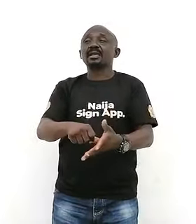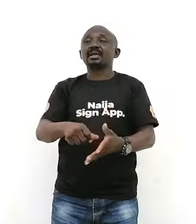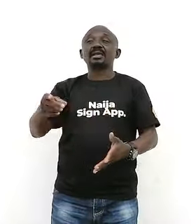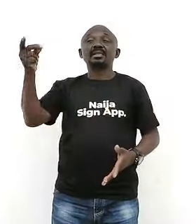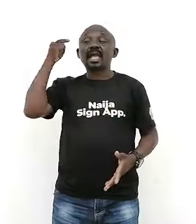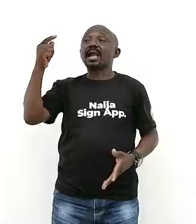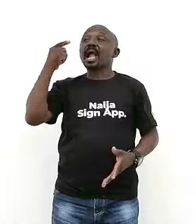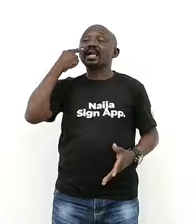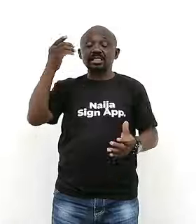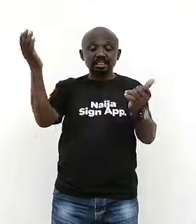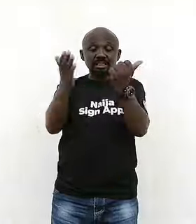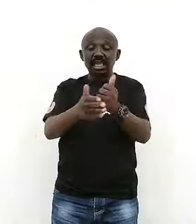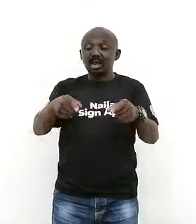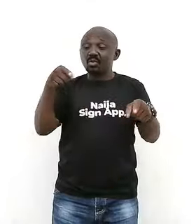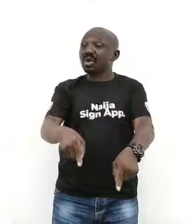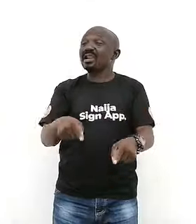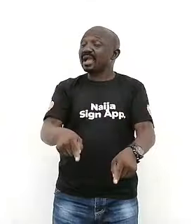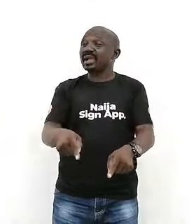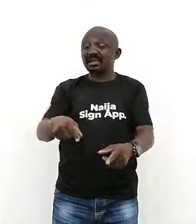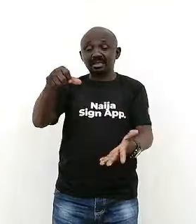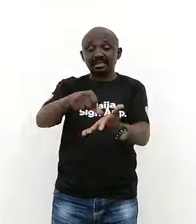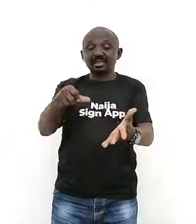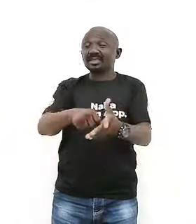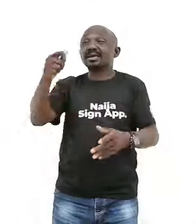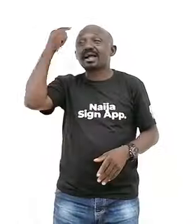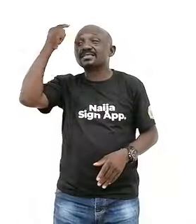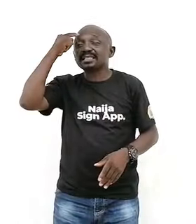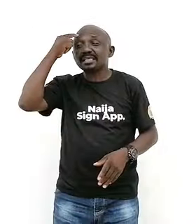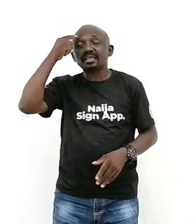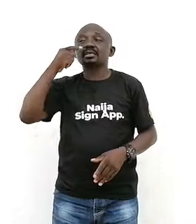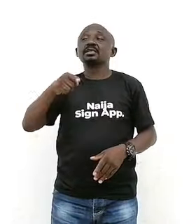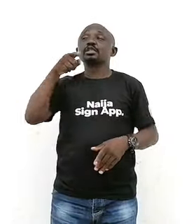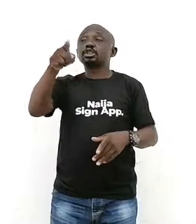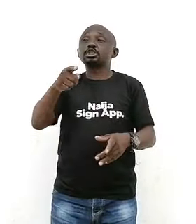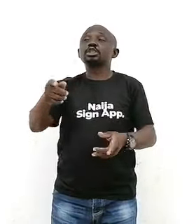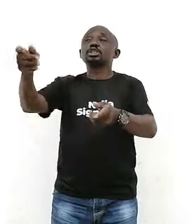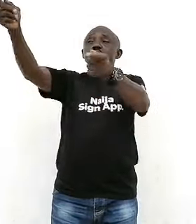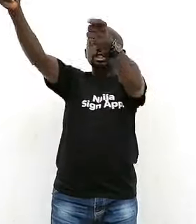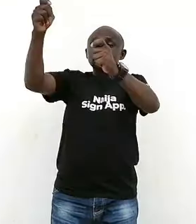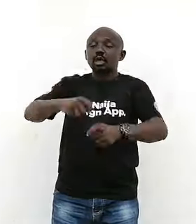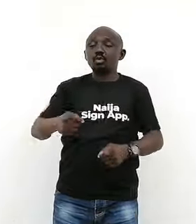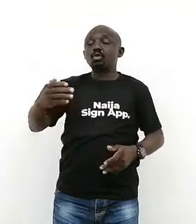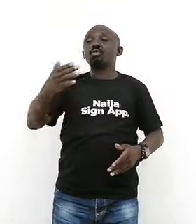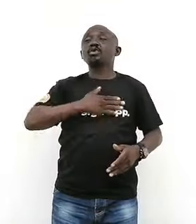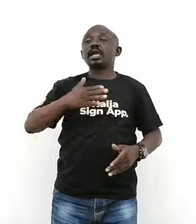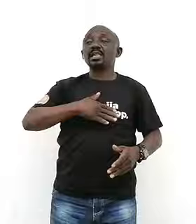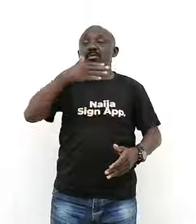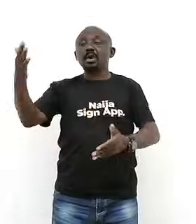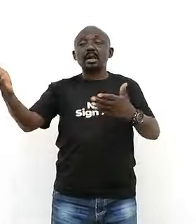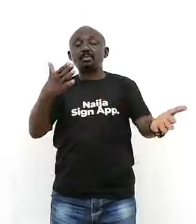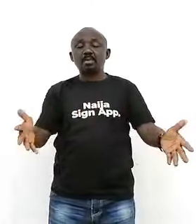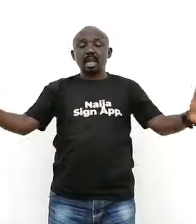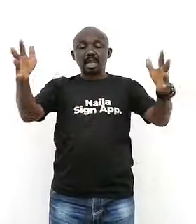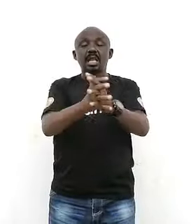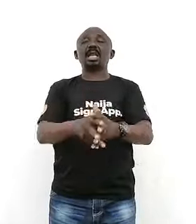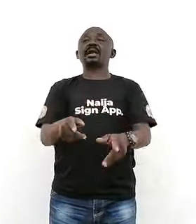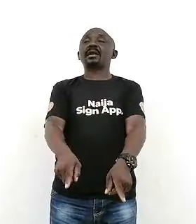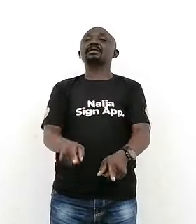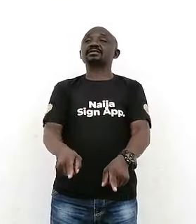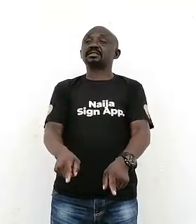in Nigeria was put together. Since after then, it has been series and series and series of civil unrest, ethnic